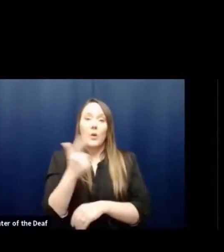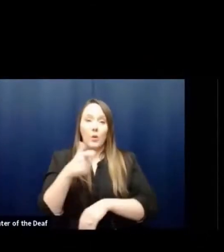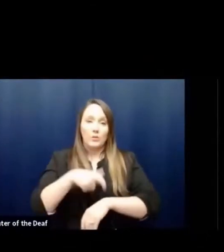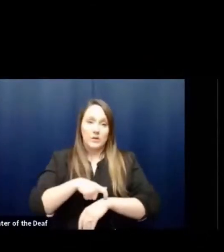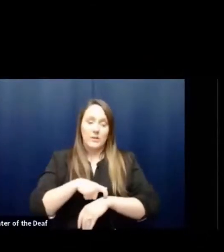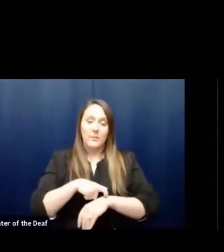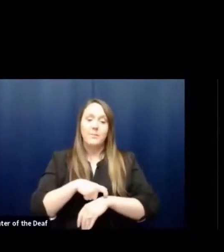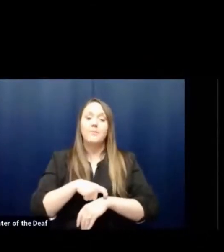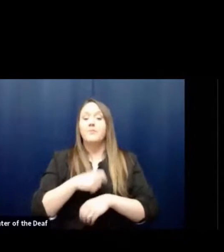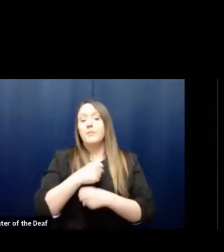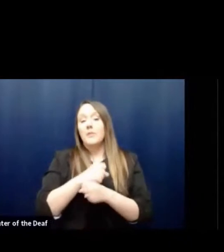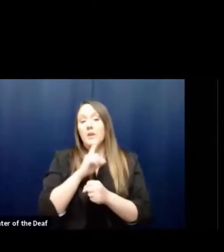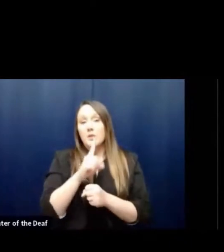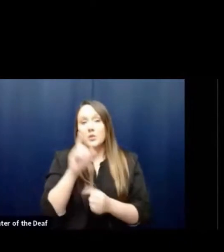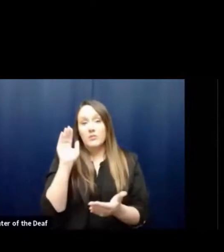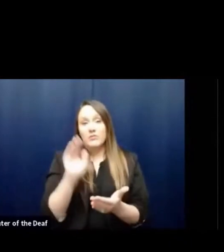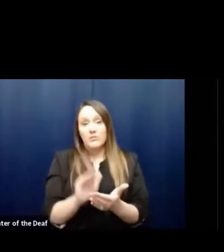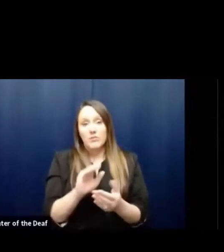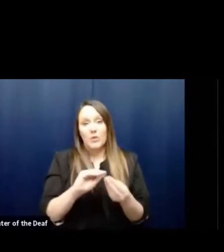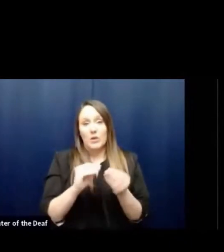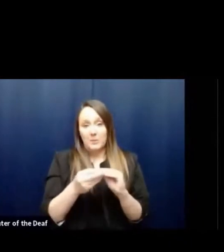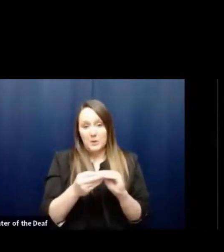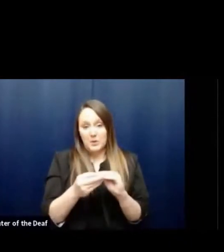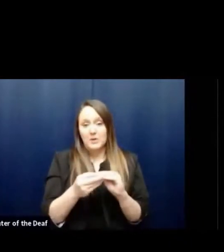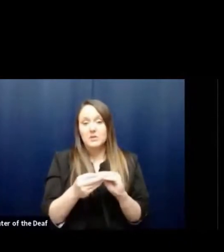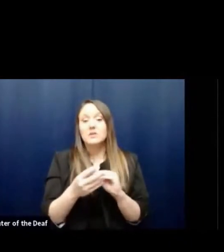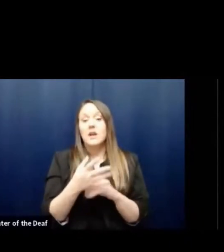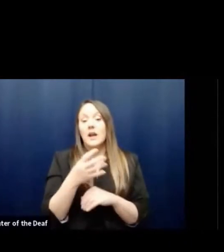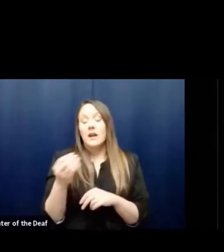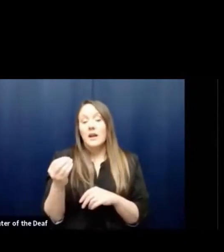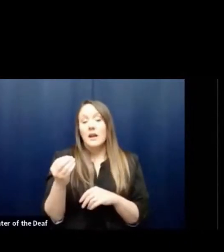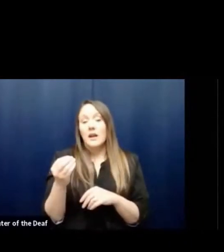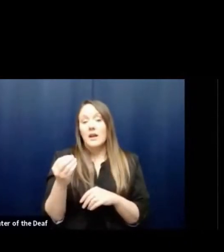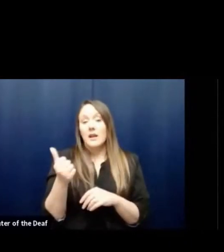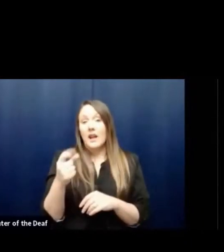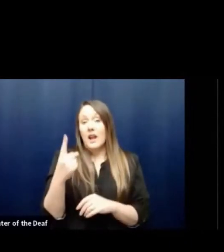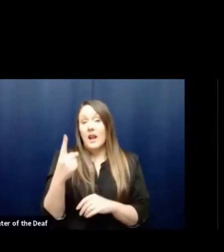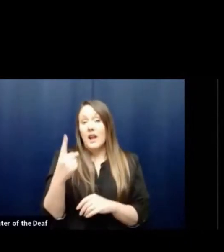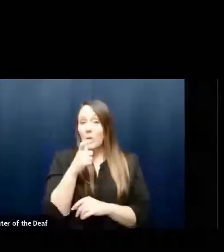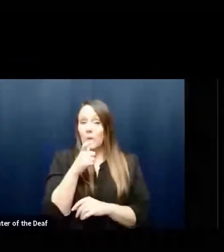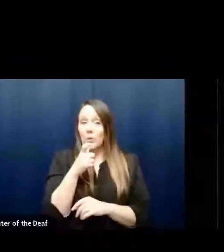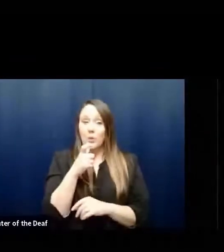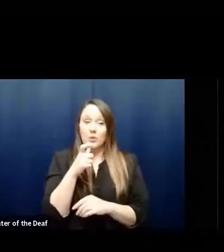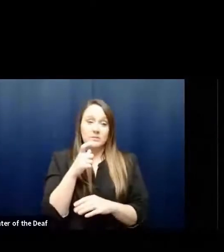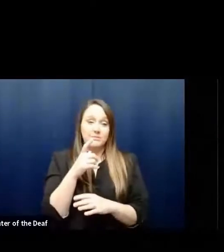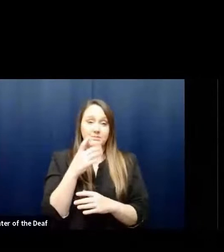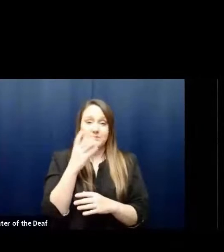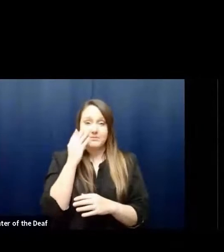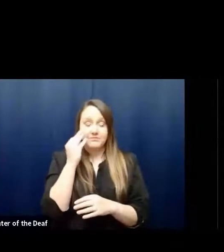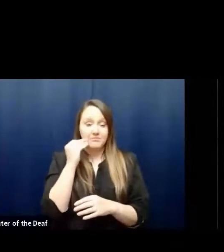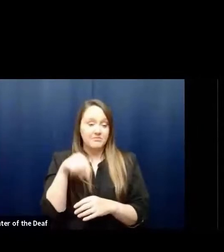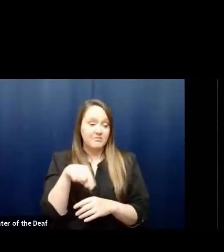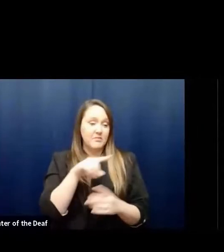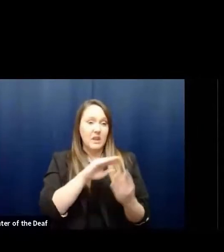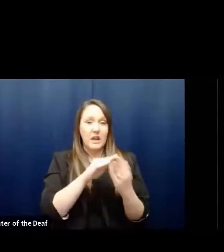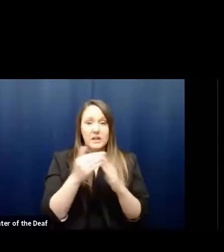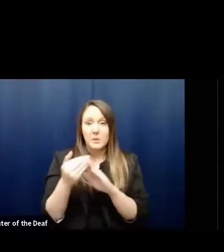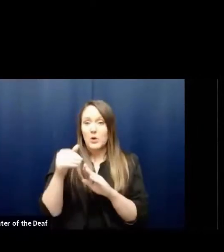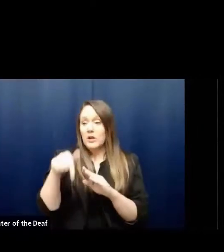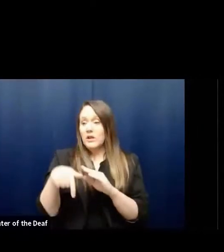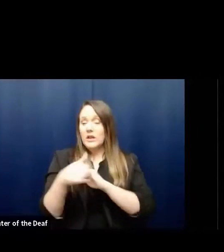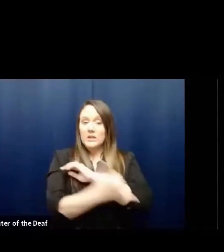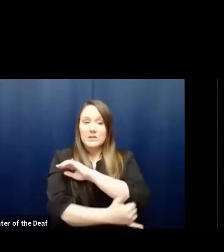in order to reduce the numbers. And anybody who's been in this community or in this